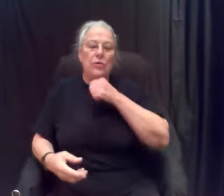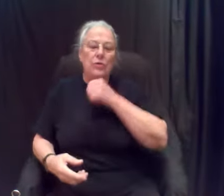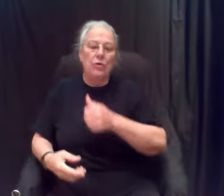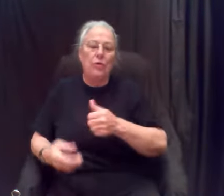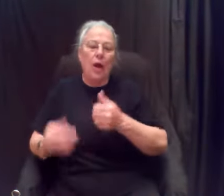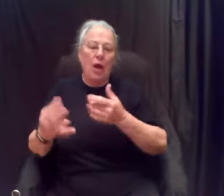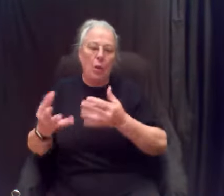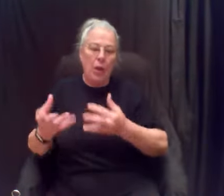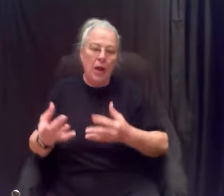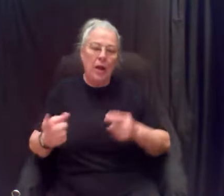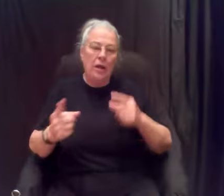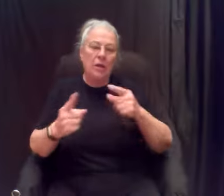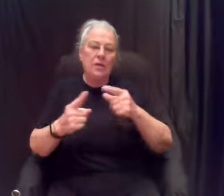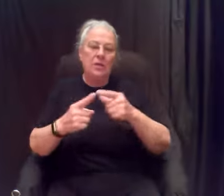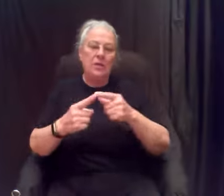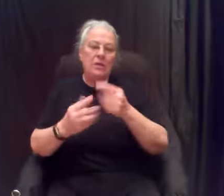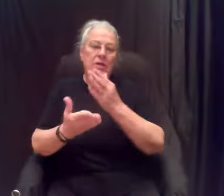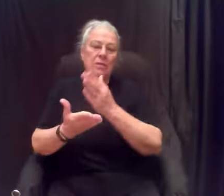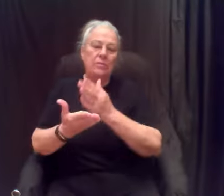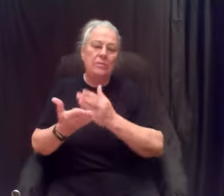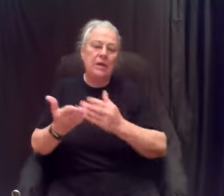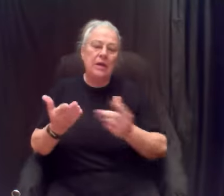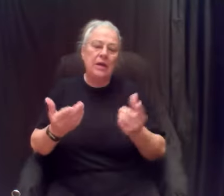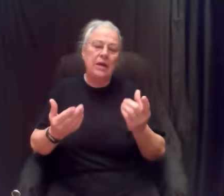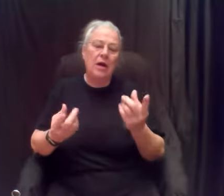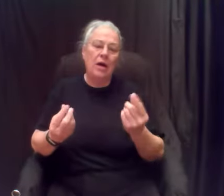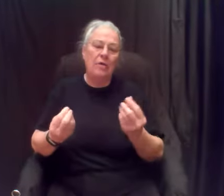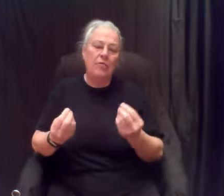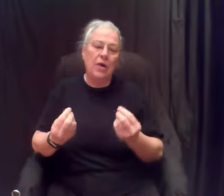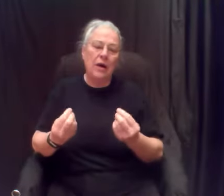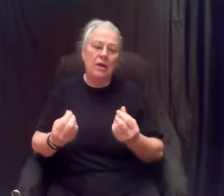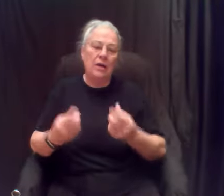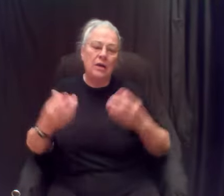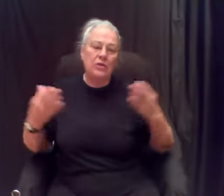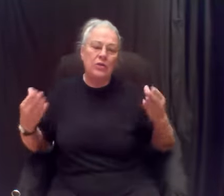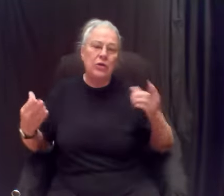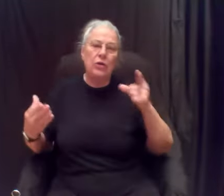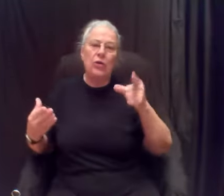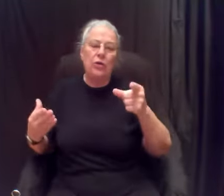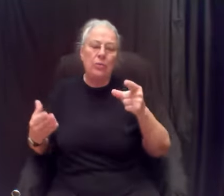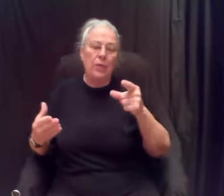Do not wait until some deed of greatness you